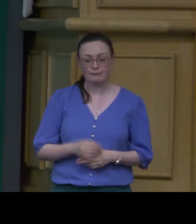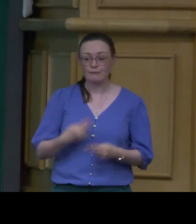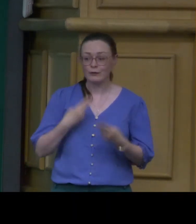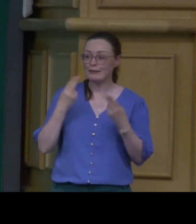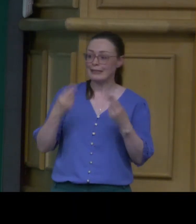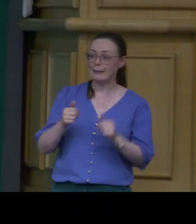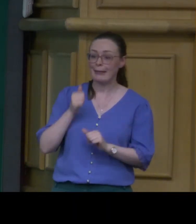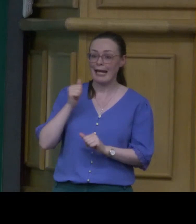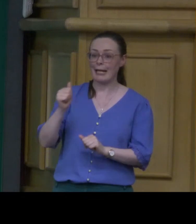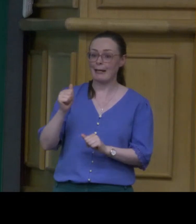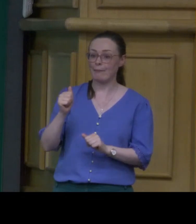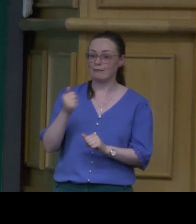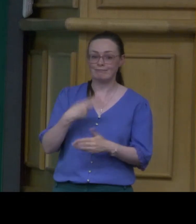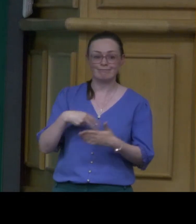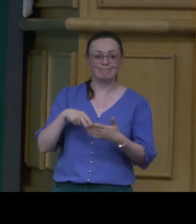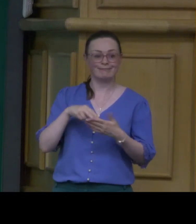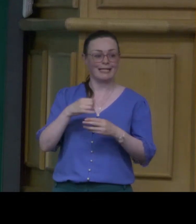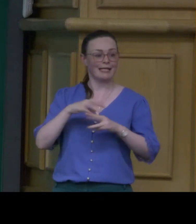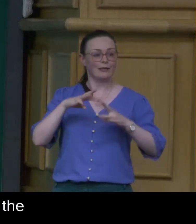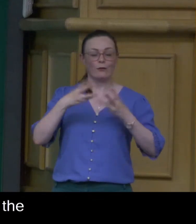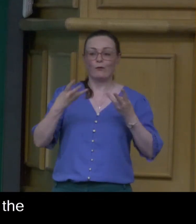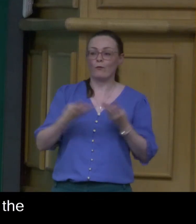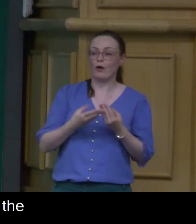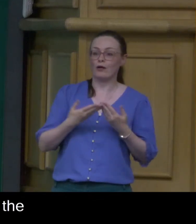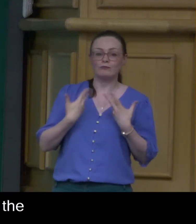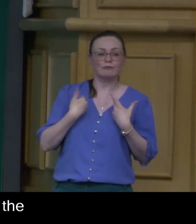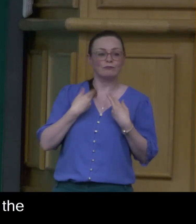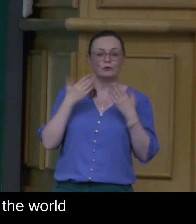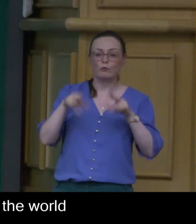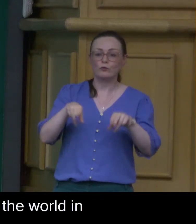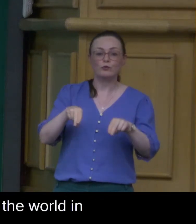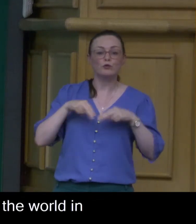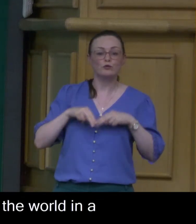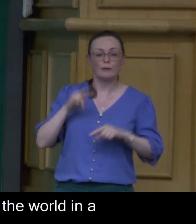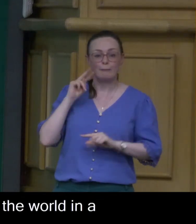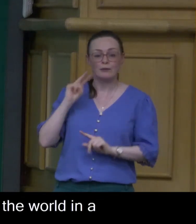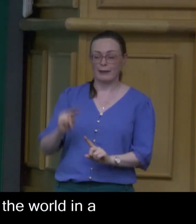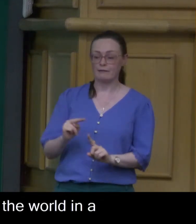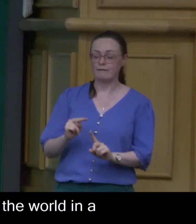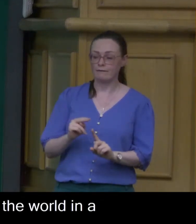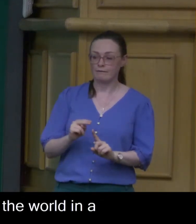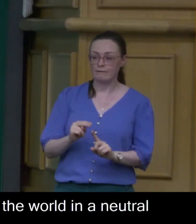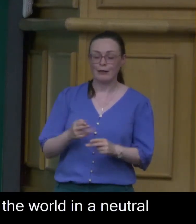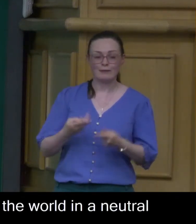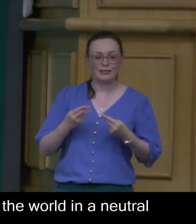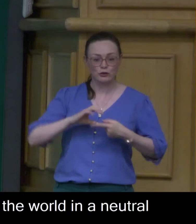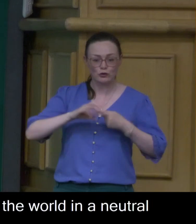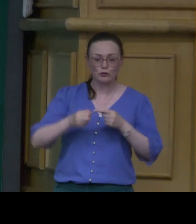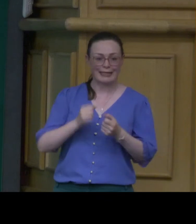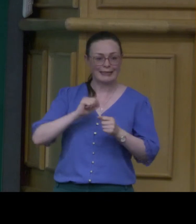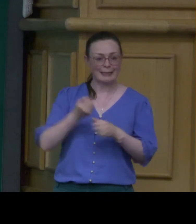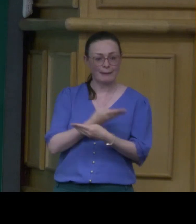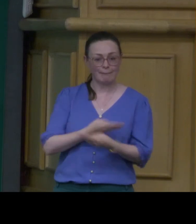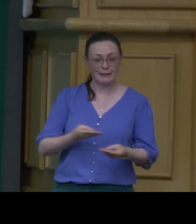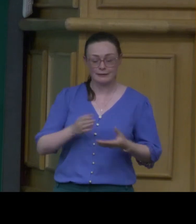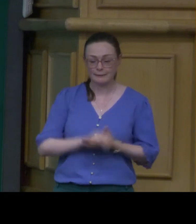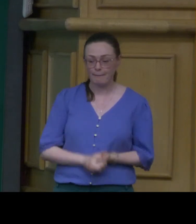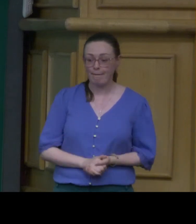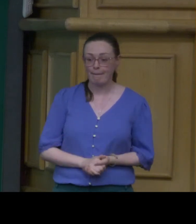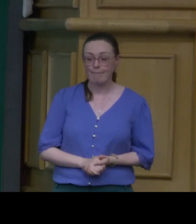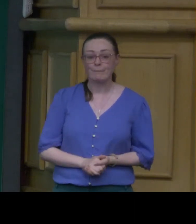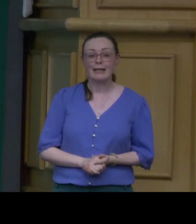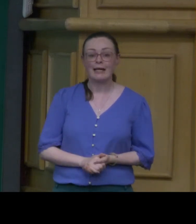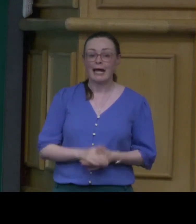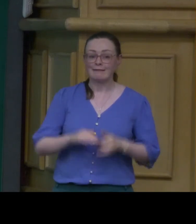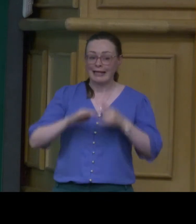being able to stand in the world in a neutral perspective and try and hold the peace. The